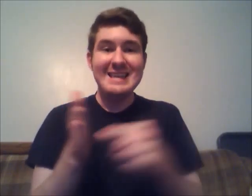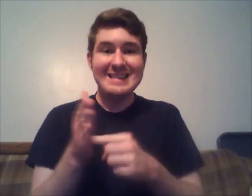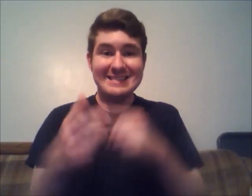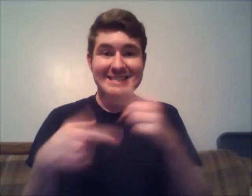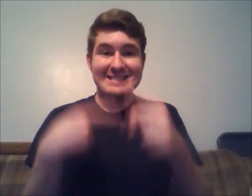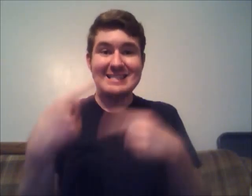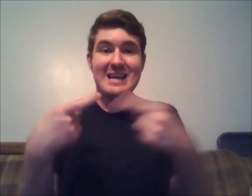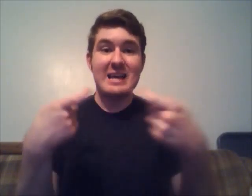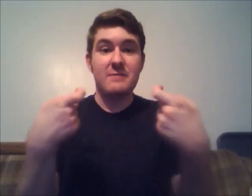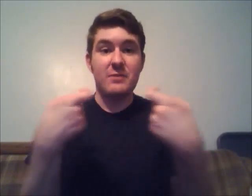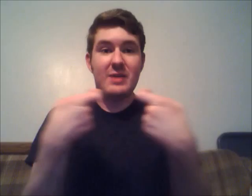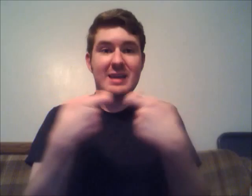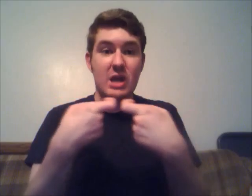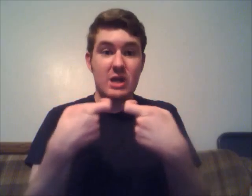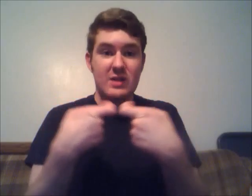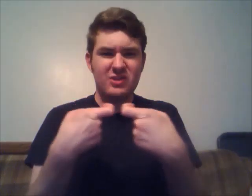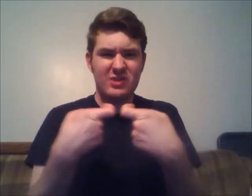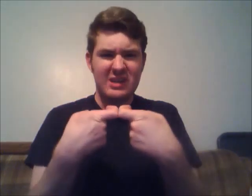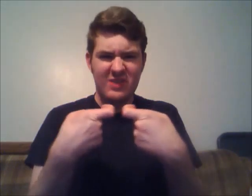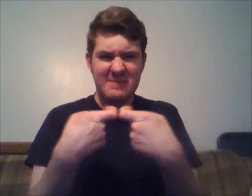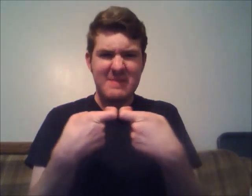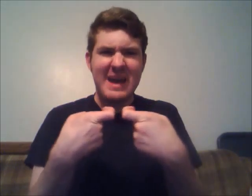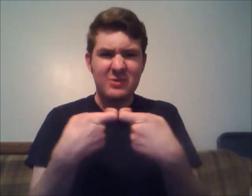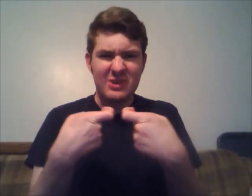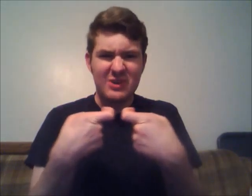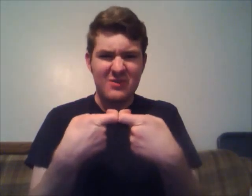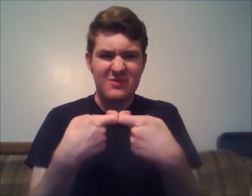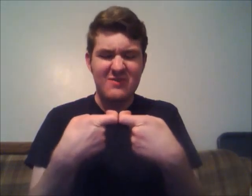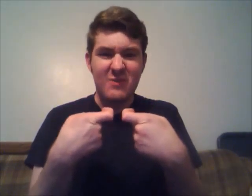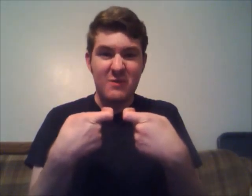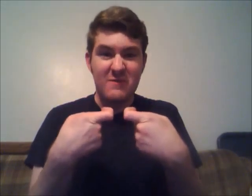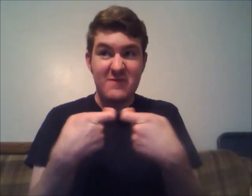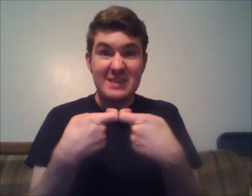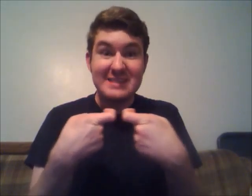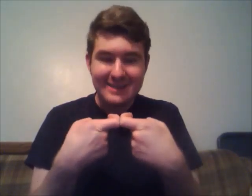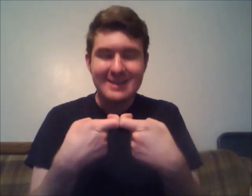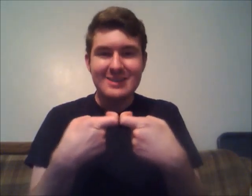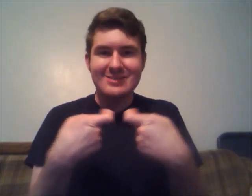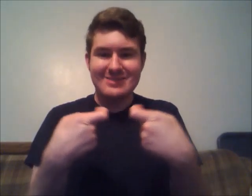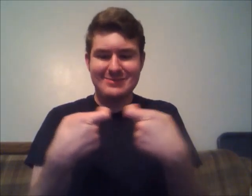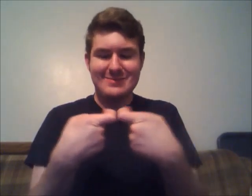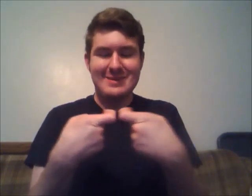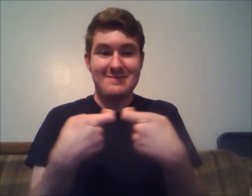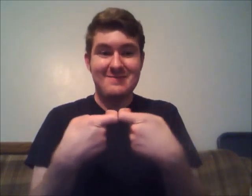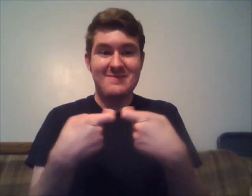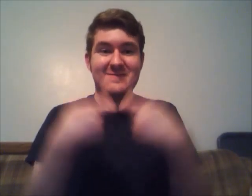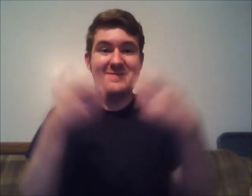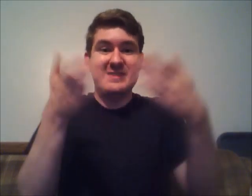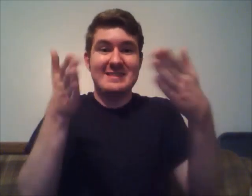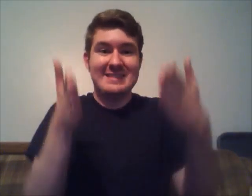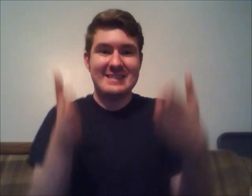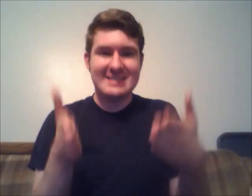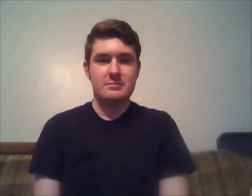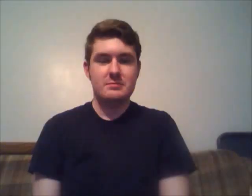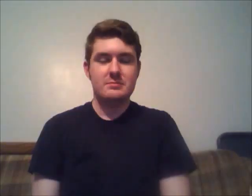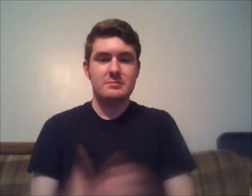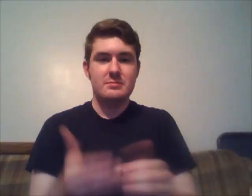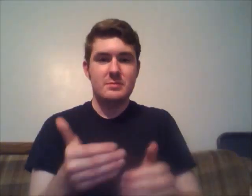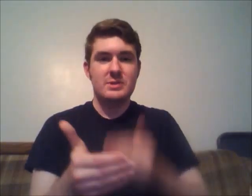this is a sign for electric or battery or physics. So this would be a physicist. So